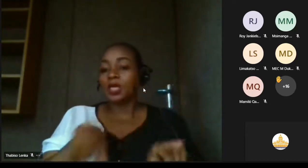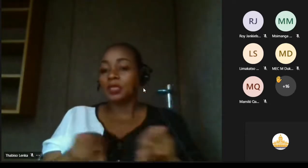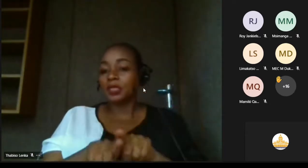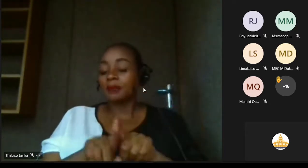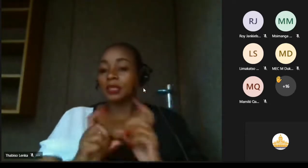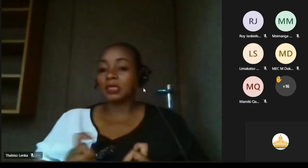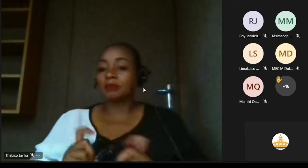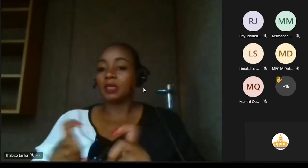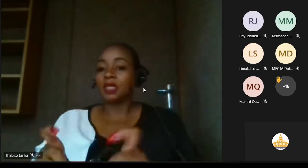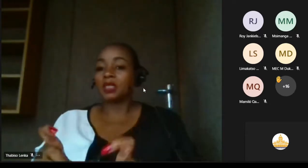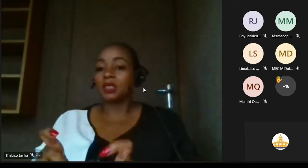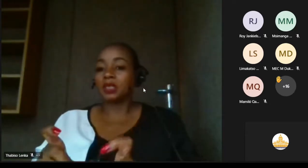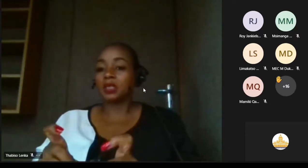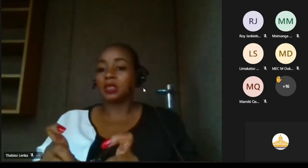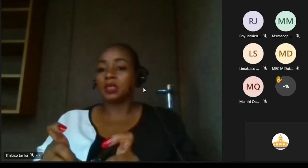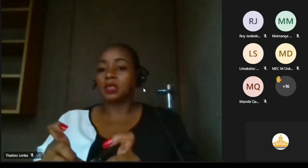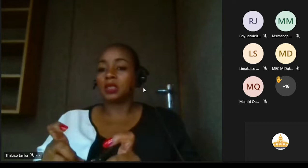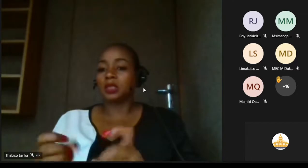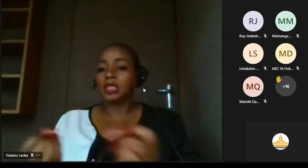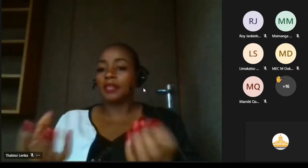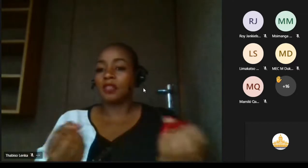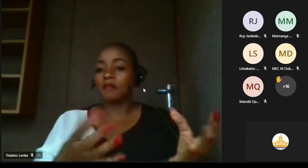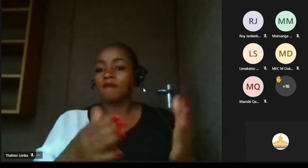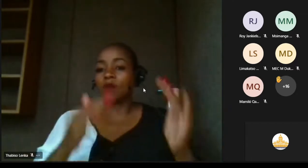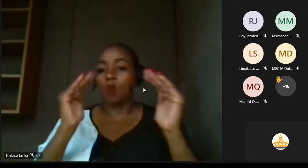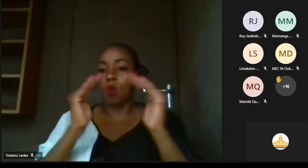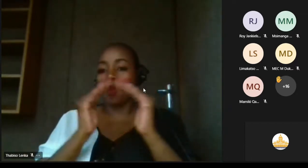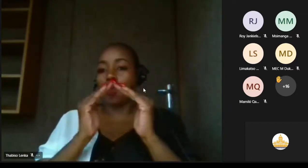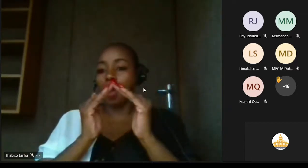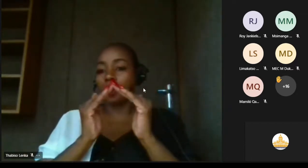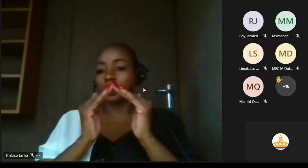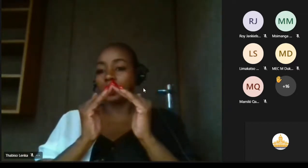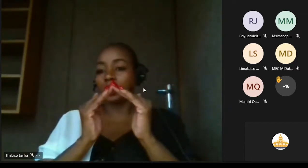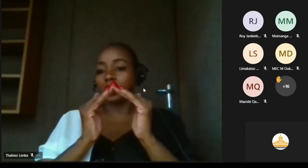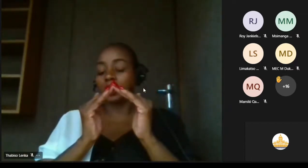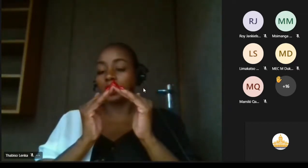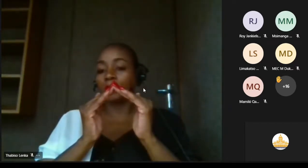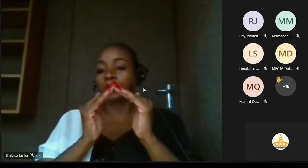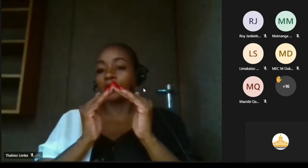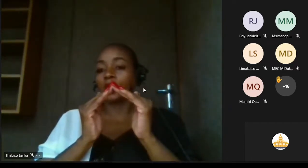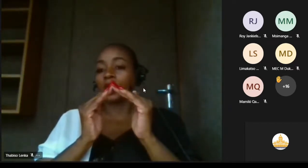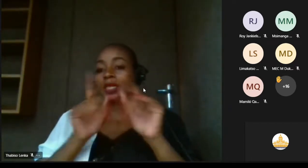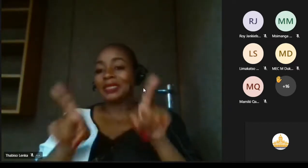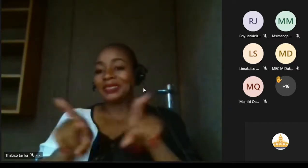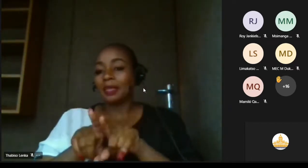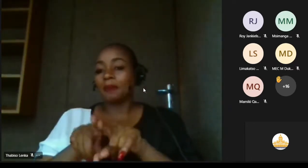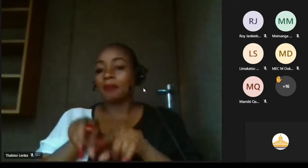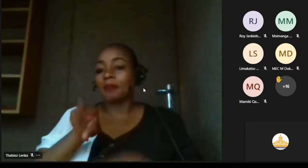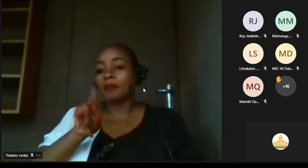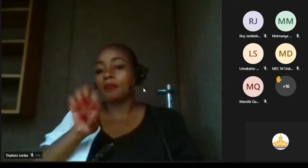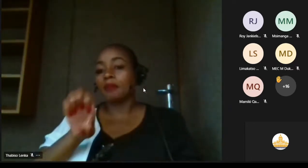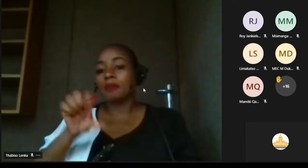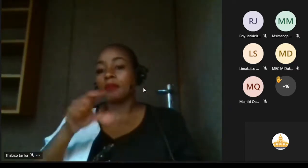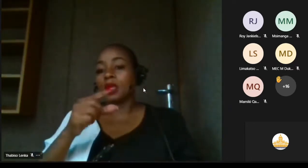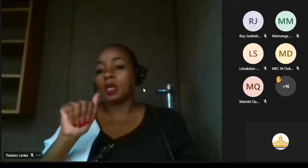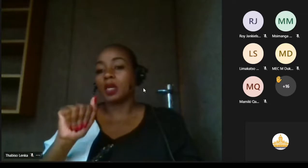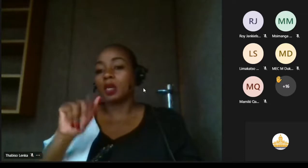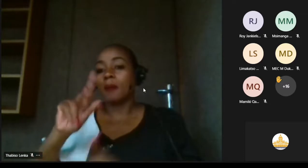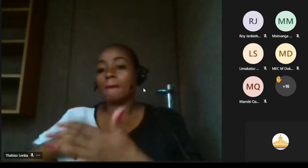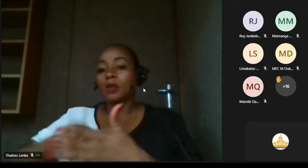of delivery of housing through catalytic projects, also referred to as mega projects, faster